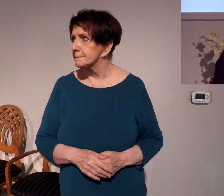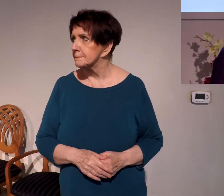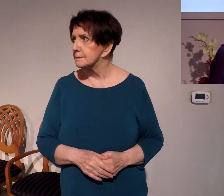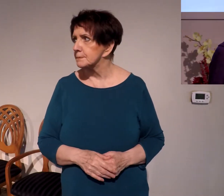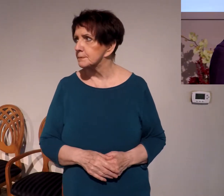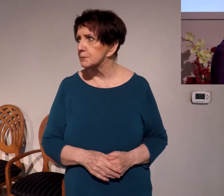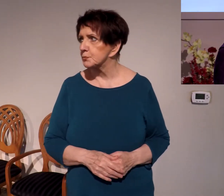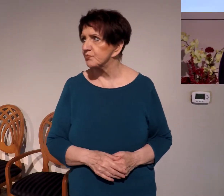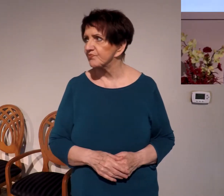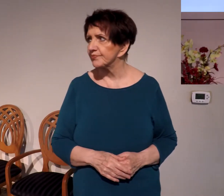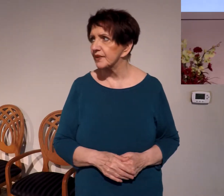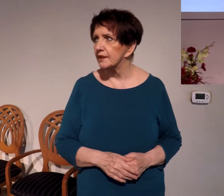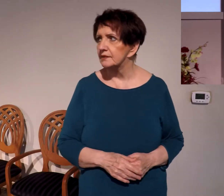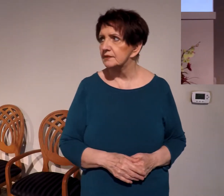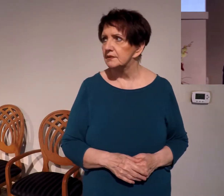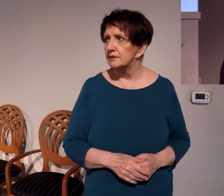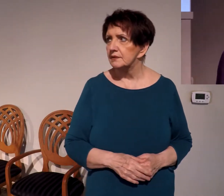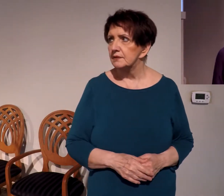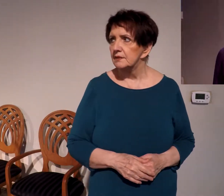trust.